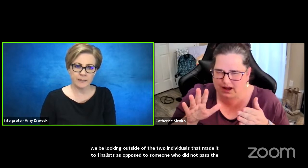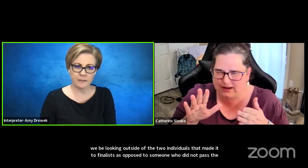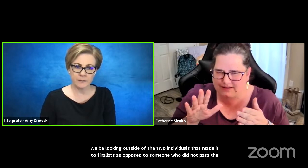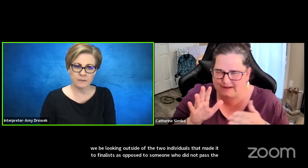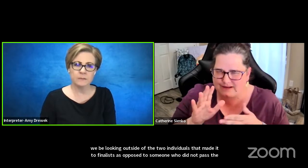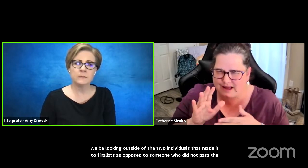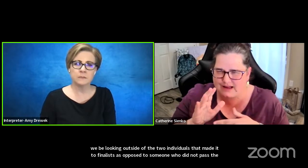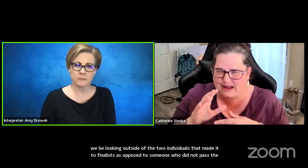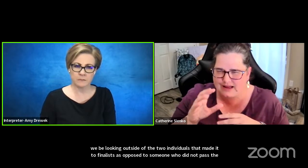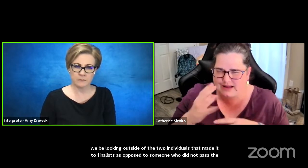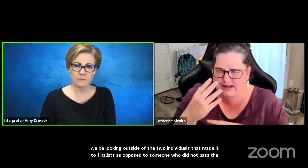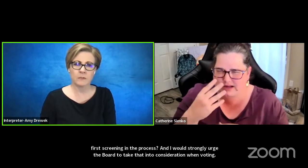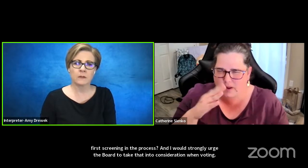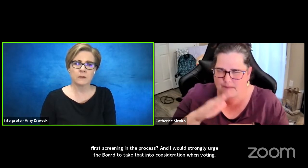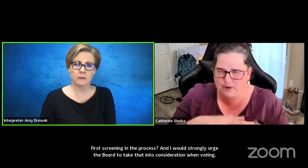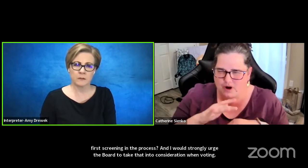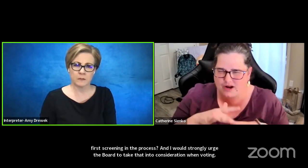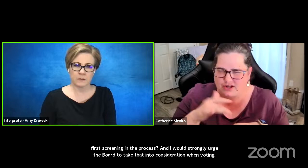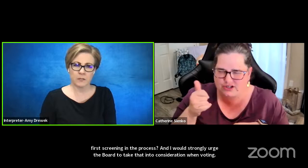Commissioner Kidd,